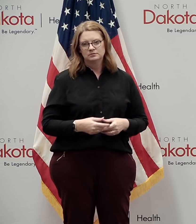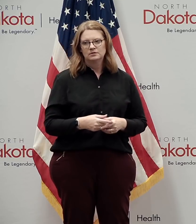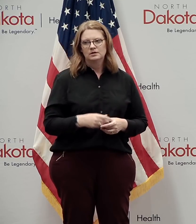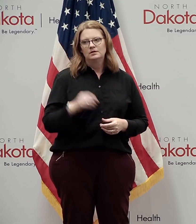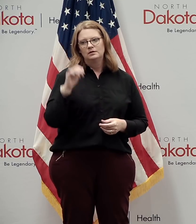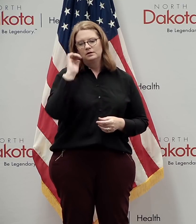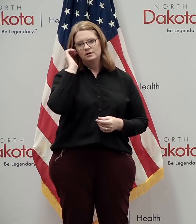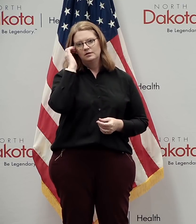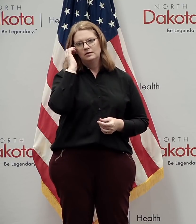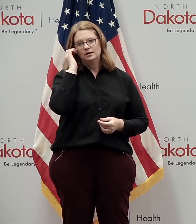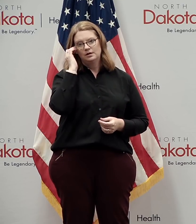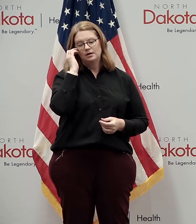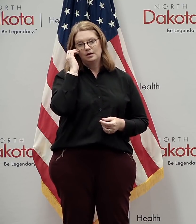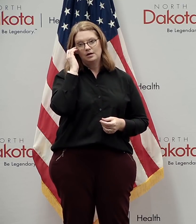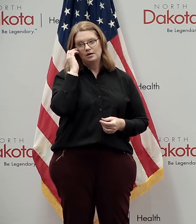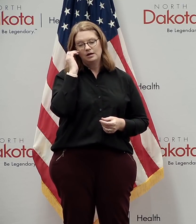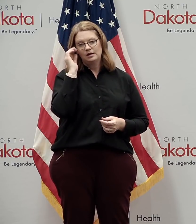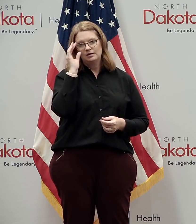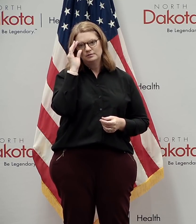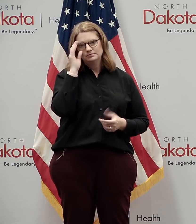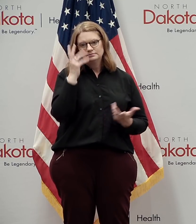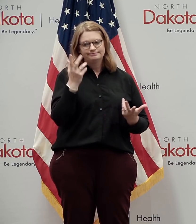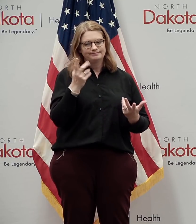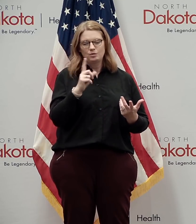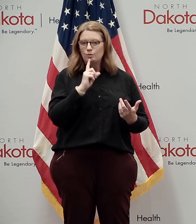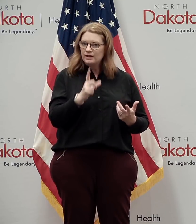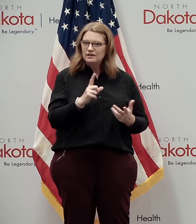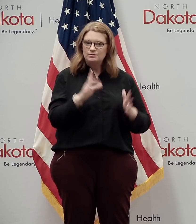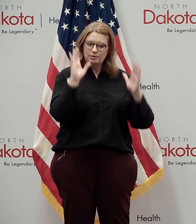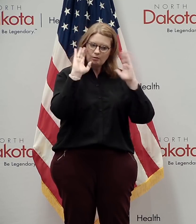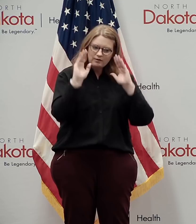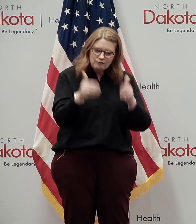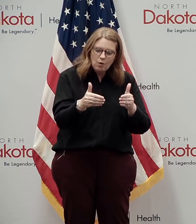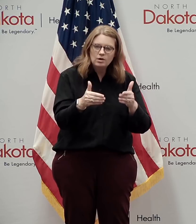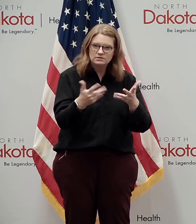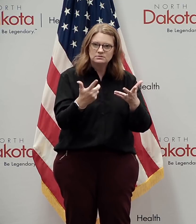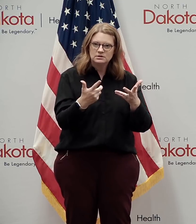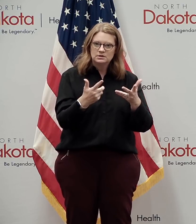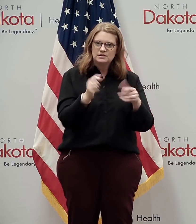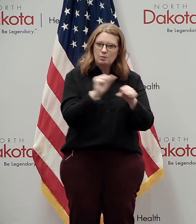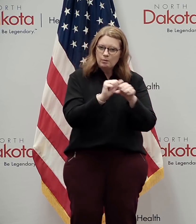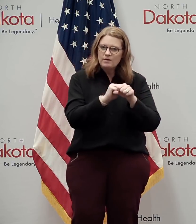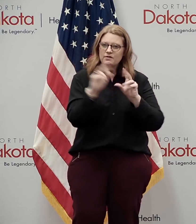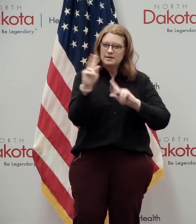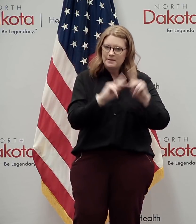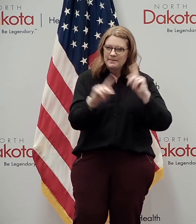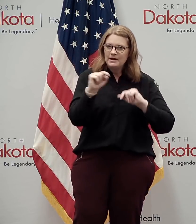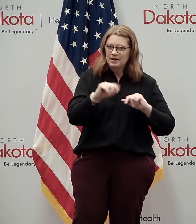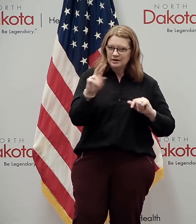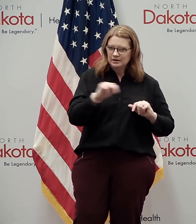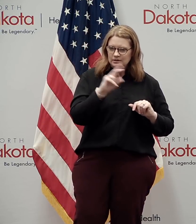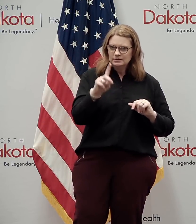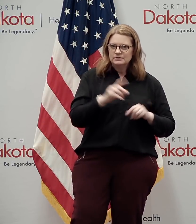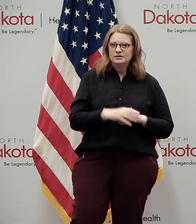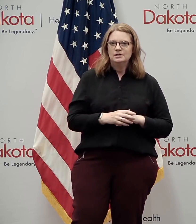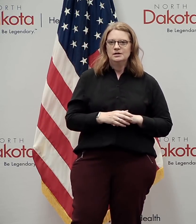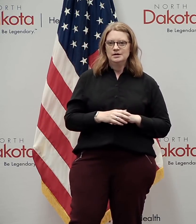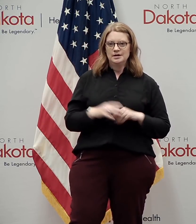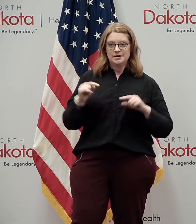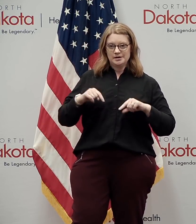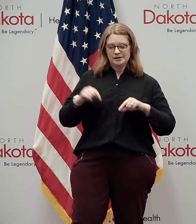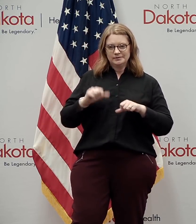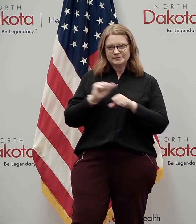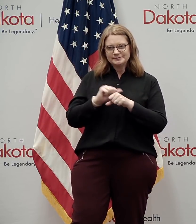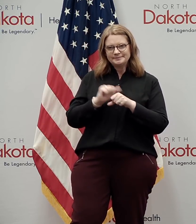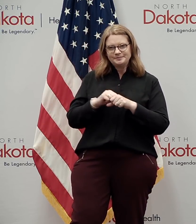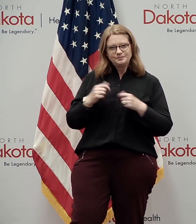industry, working to make sure that we continue to do the work for the citizens of North Dakota. And one of the things that we're working hard to